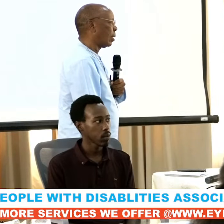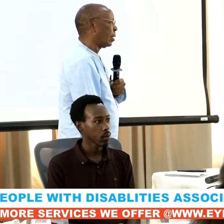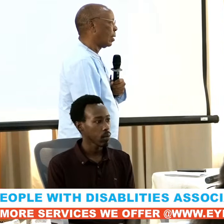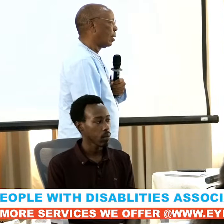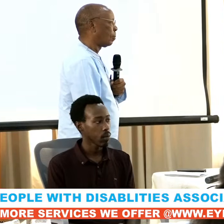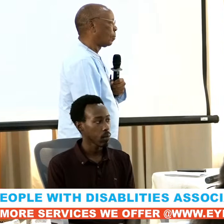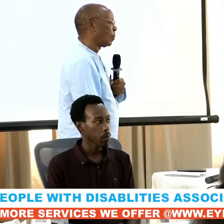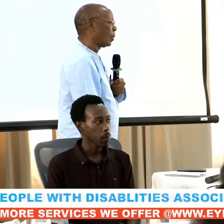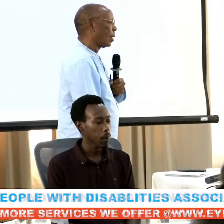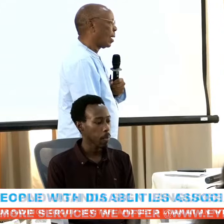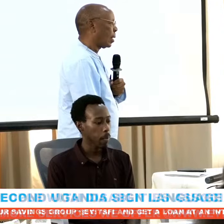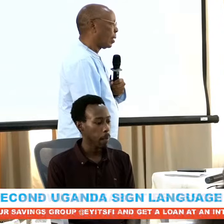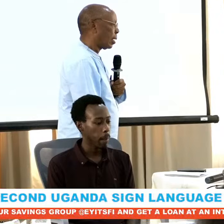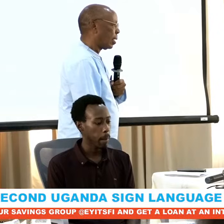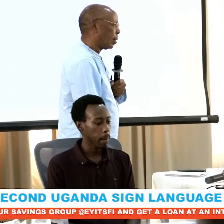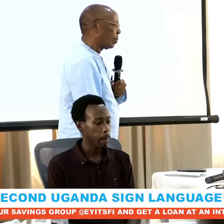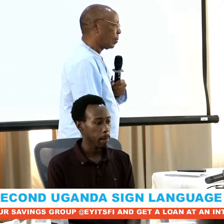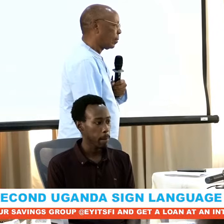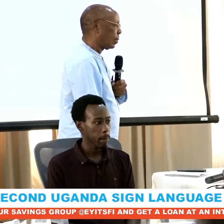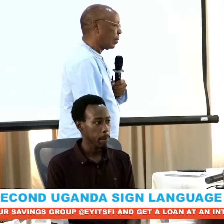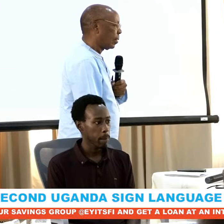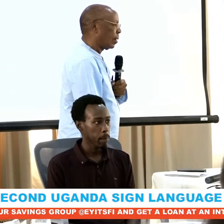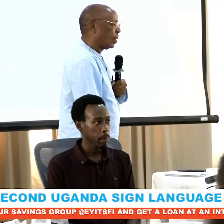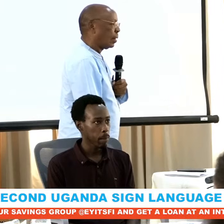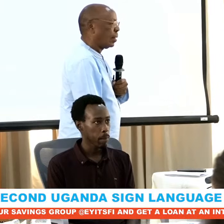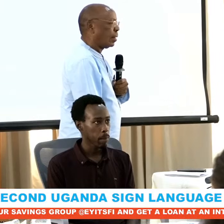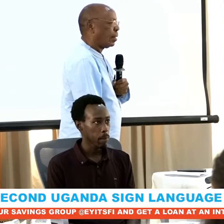Registrar are here.